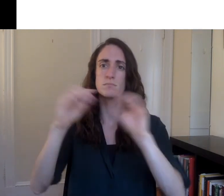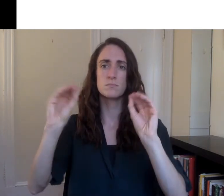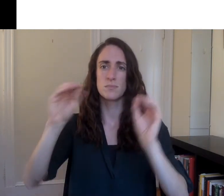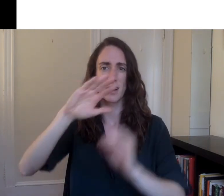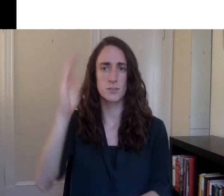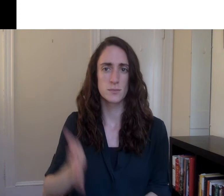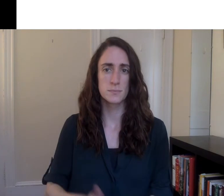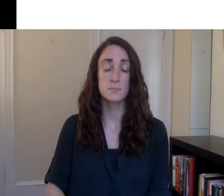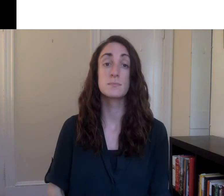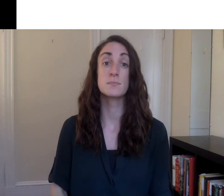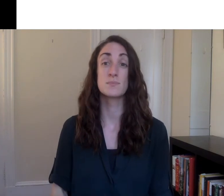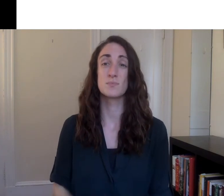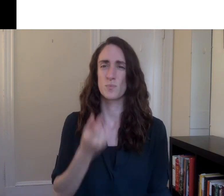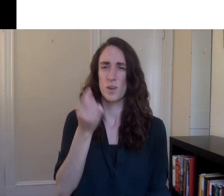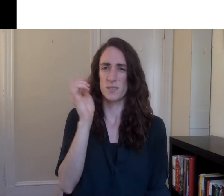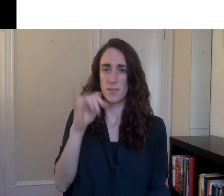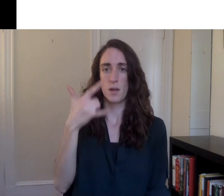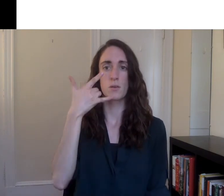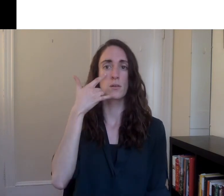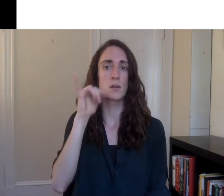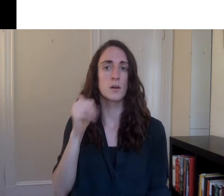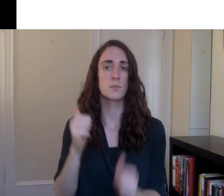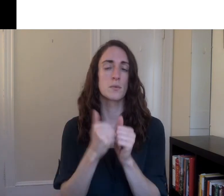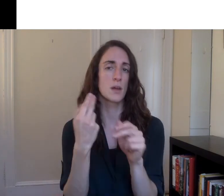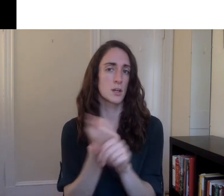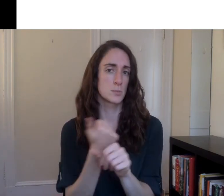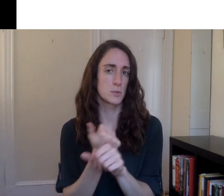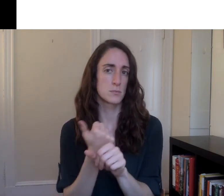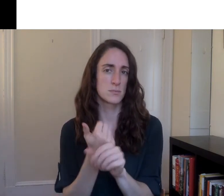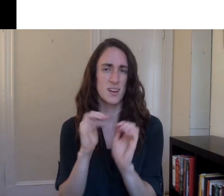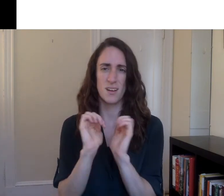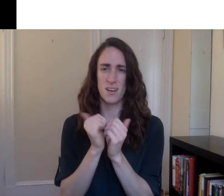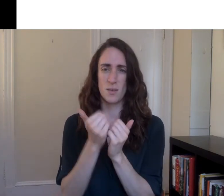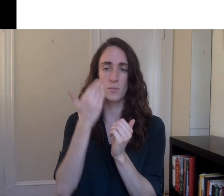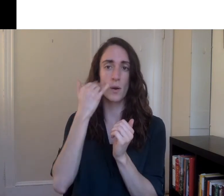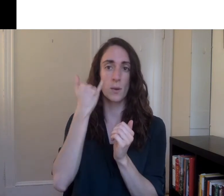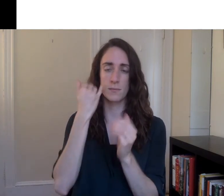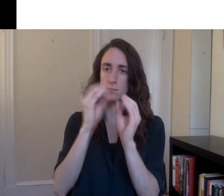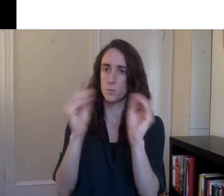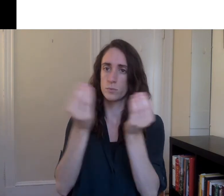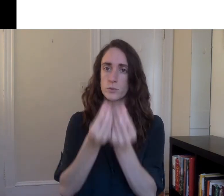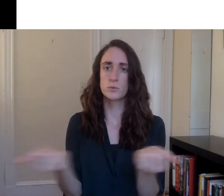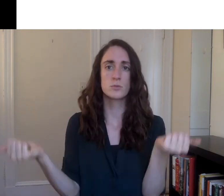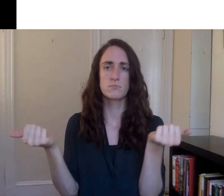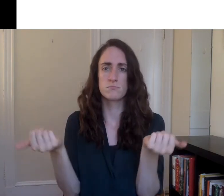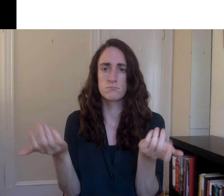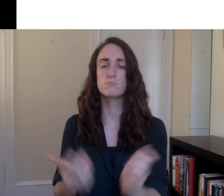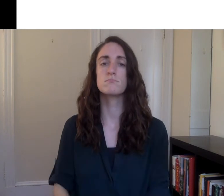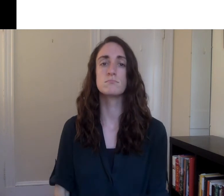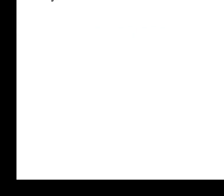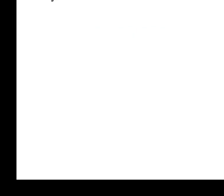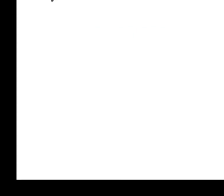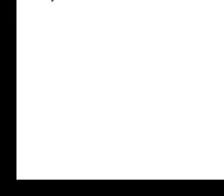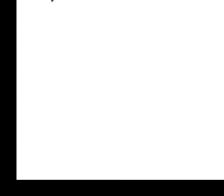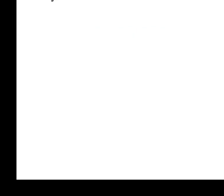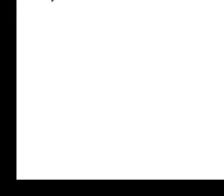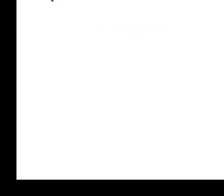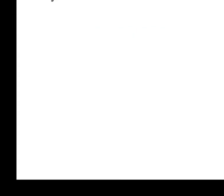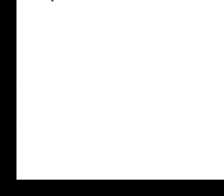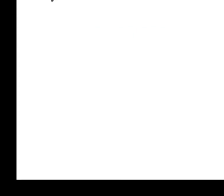satisfies both equations. So what would finding a result like that look like if we're using an algebraic method?